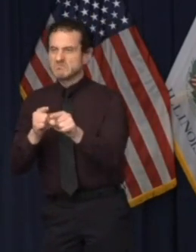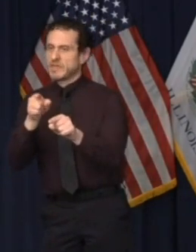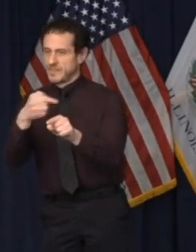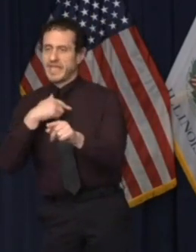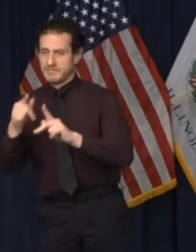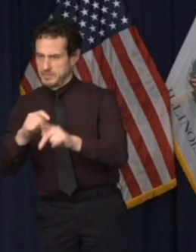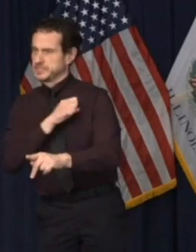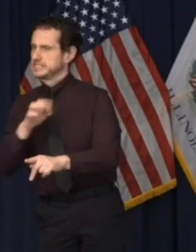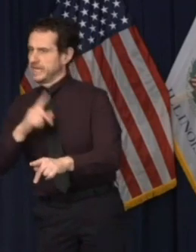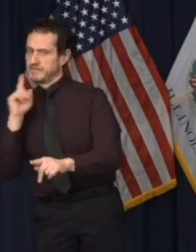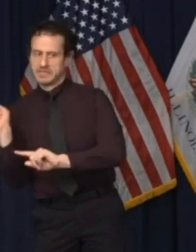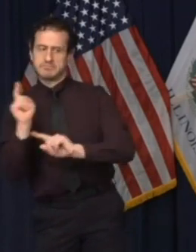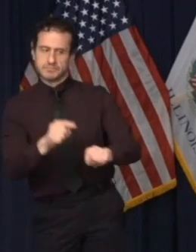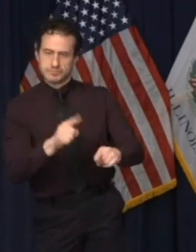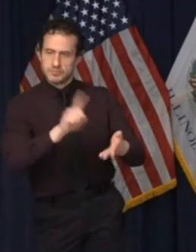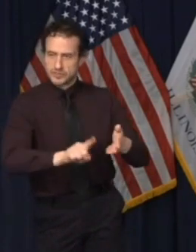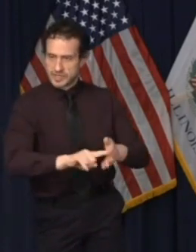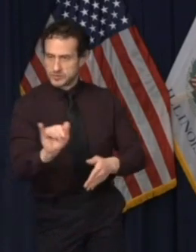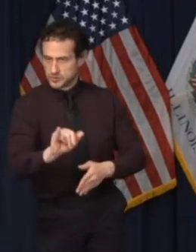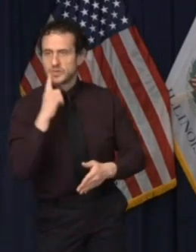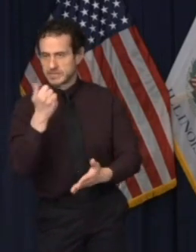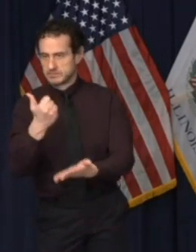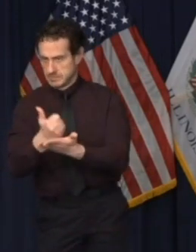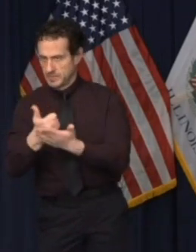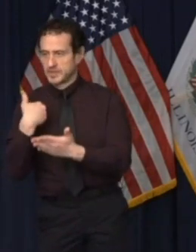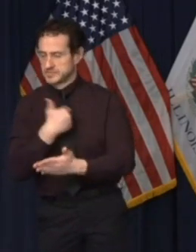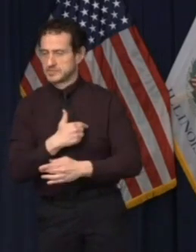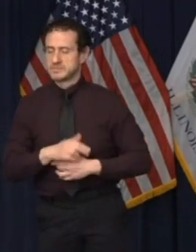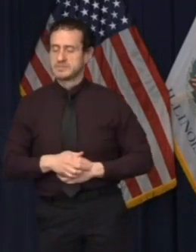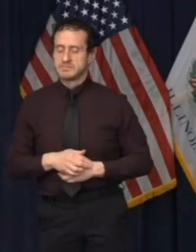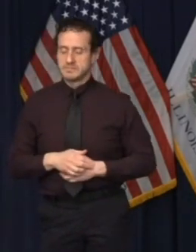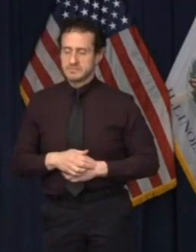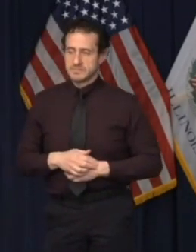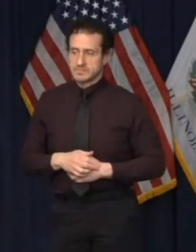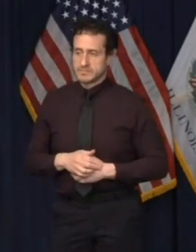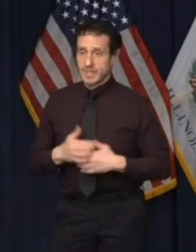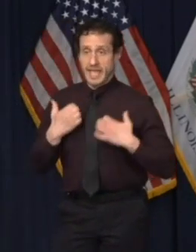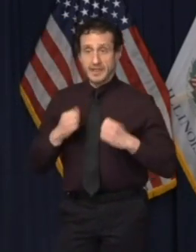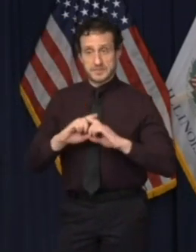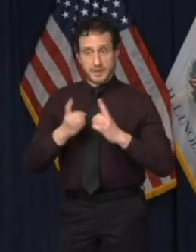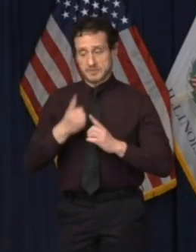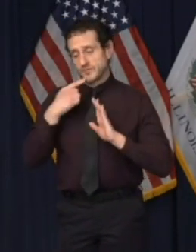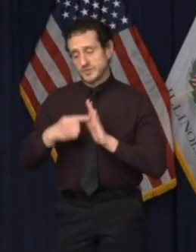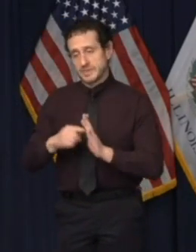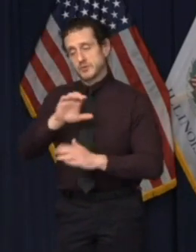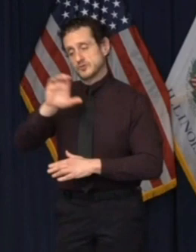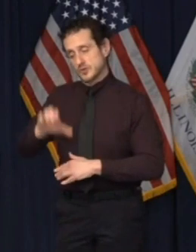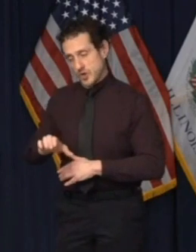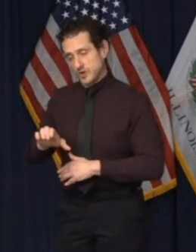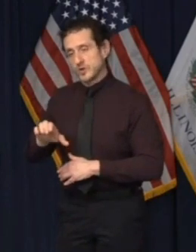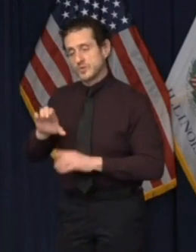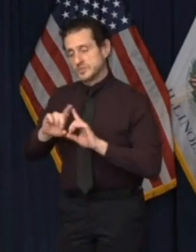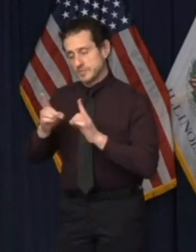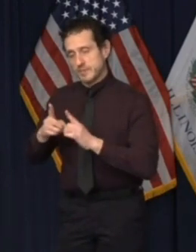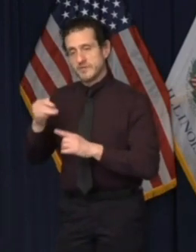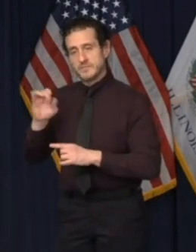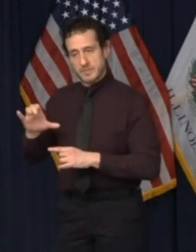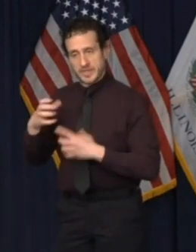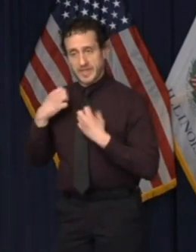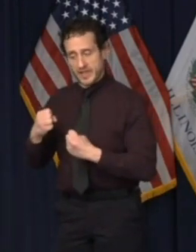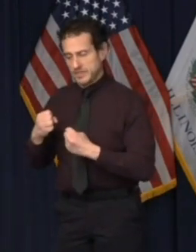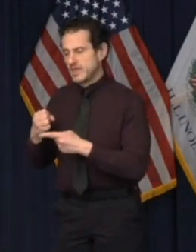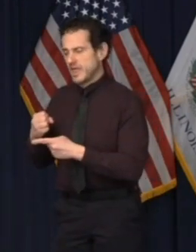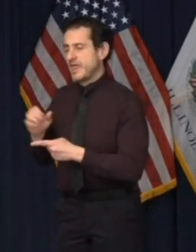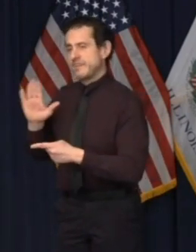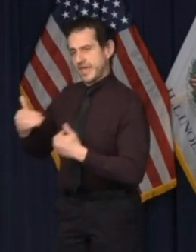The best funded and largest local public health departments, like the Chicago DPH, often deploy their own strike teams and